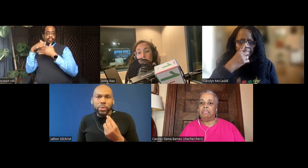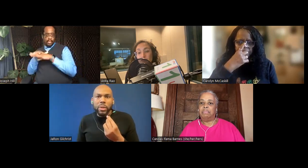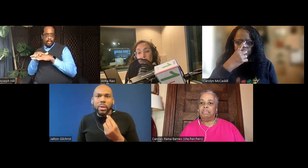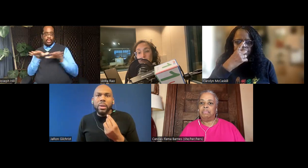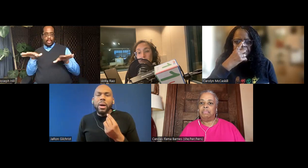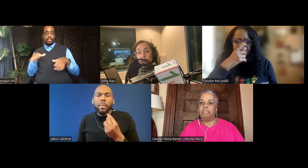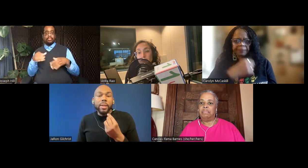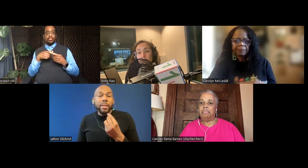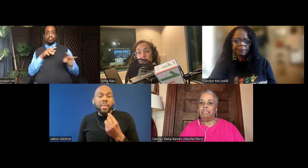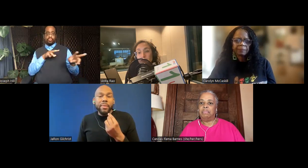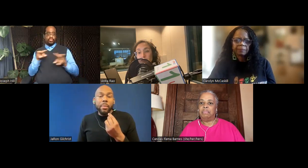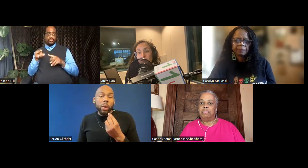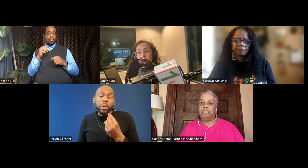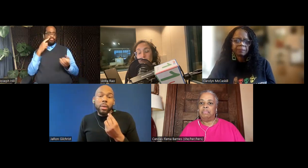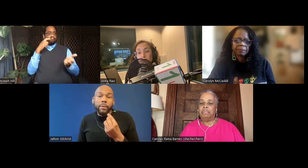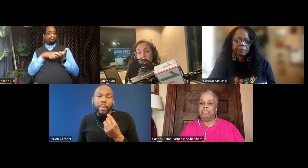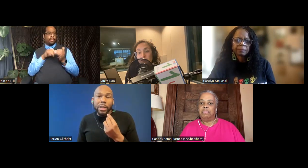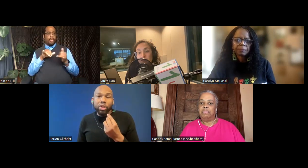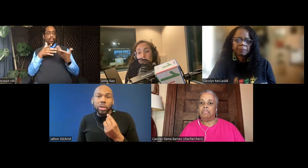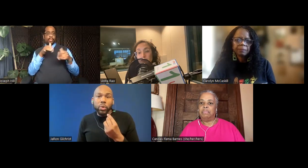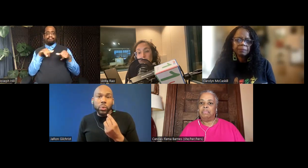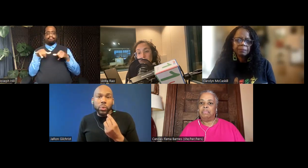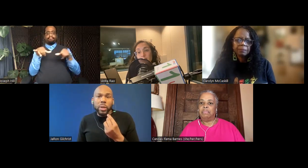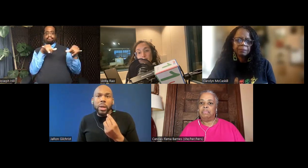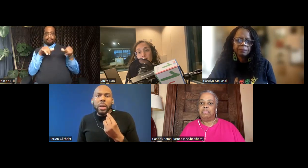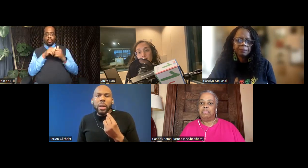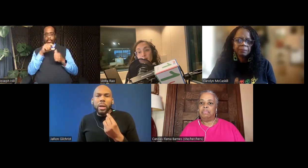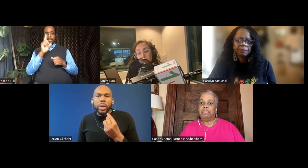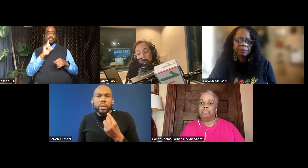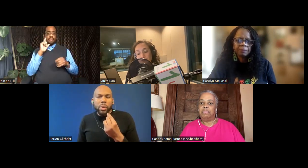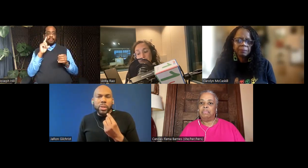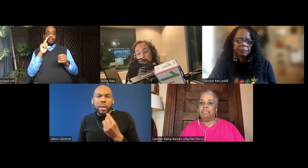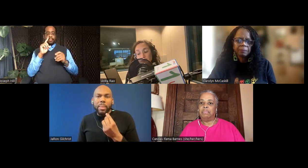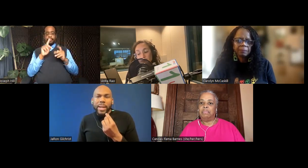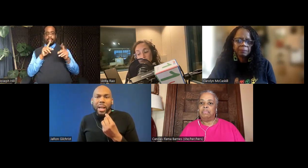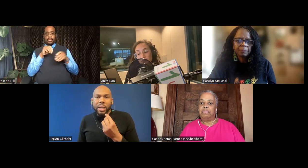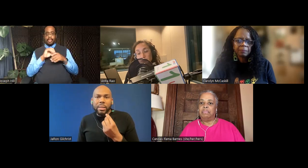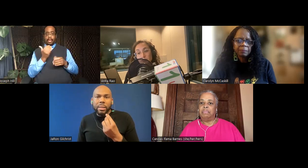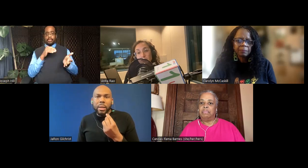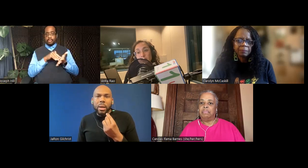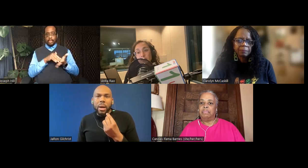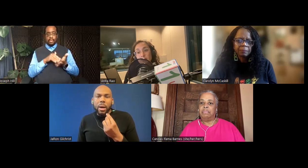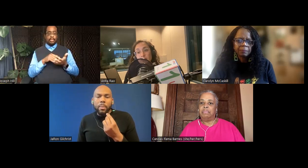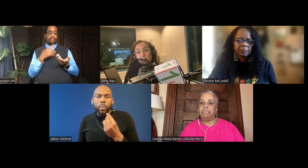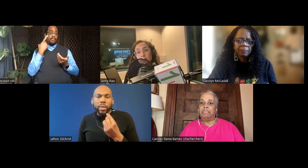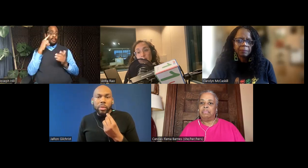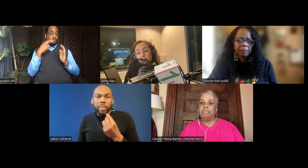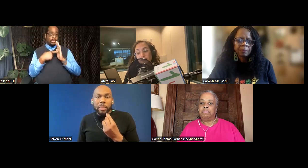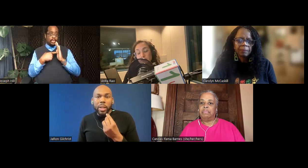schools. And some of them were from mainstream schools. And we noticed the commonalities with those people